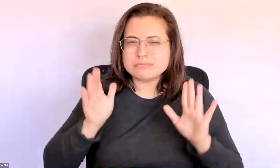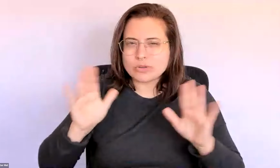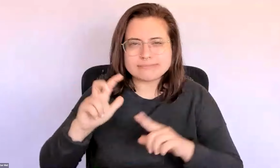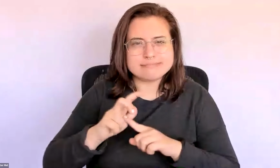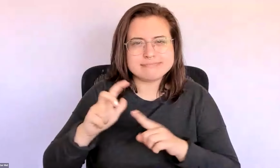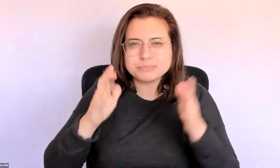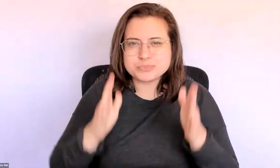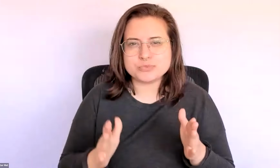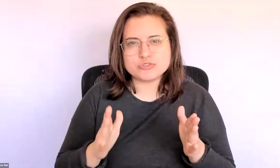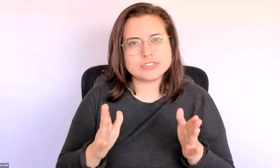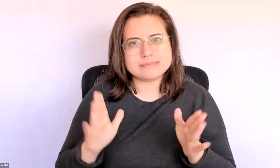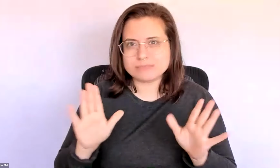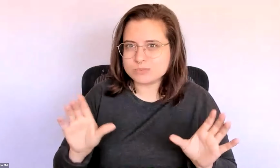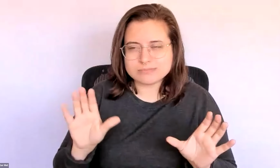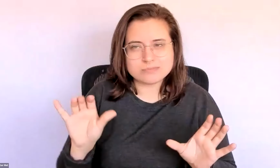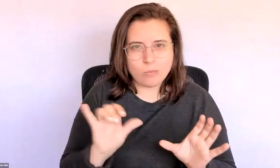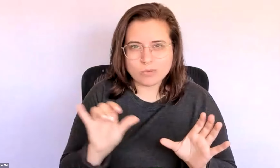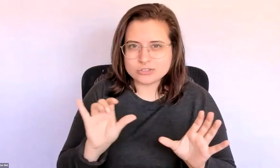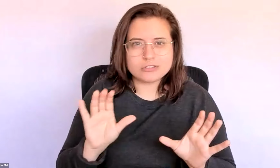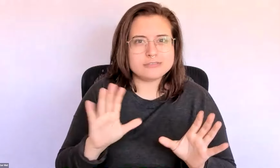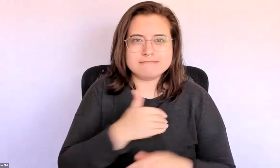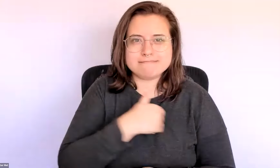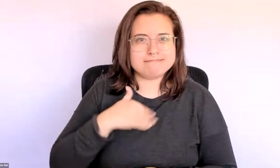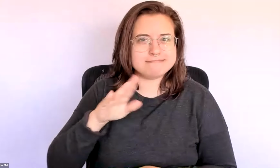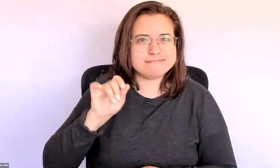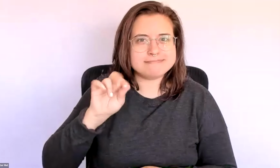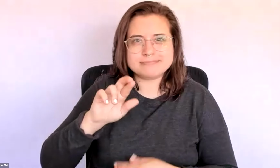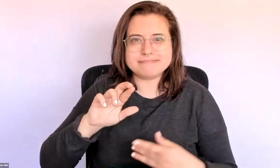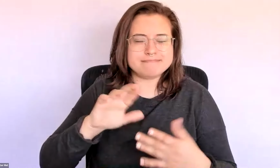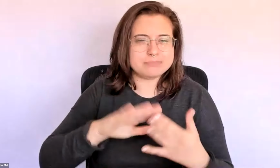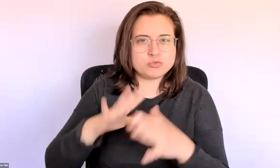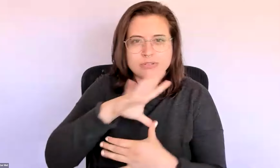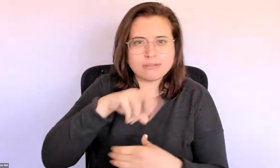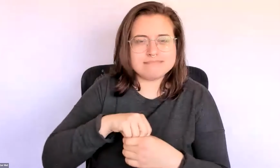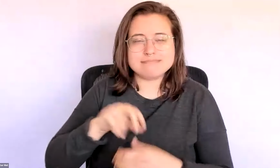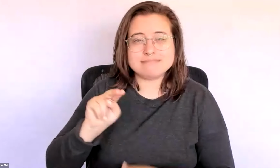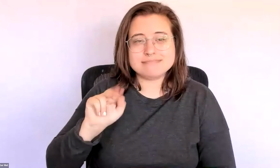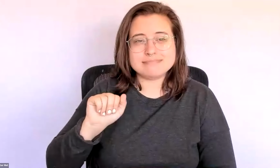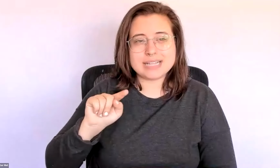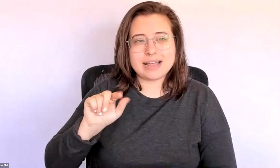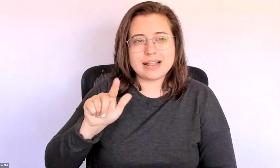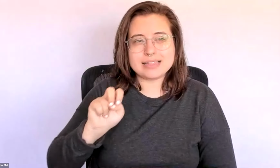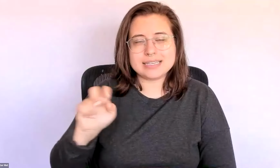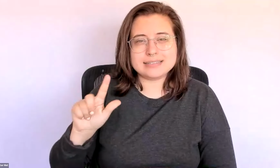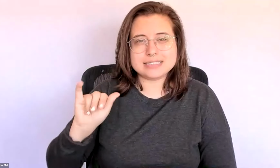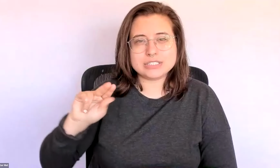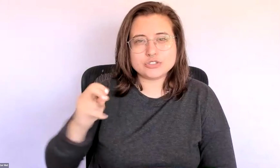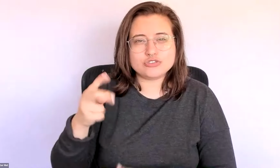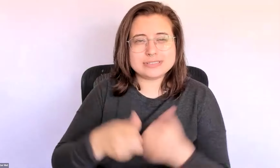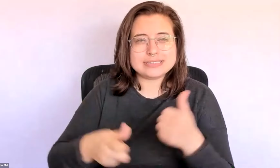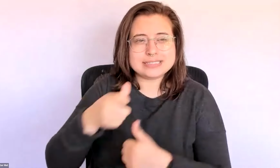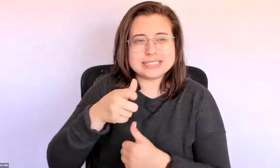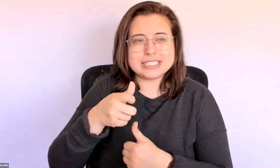doing wonderful things in the breast cancer community. Natalie Lynch is the Senior Development